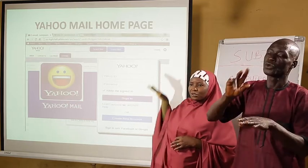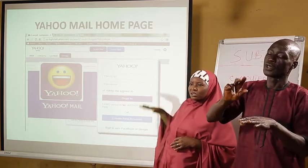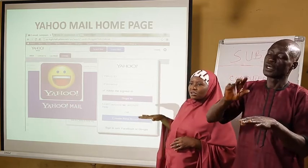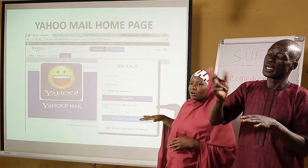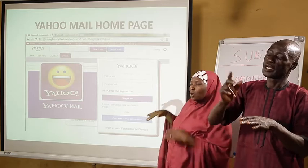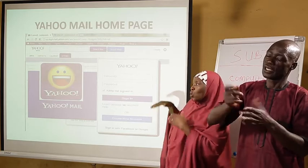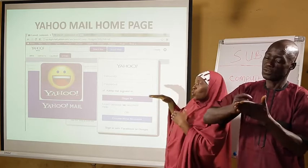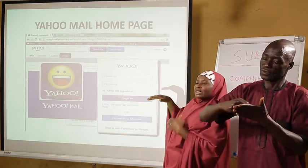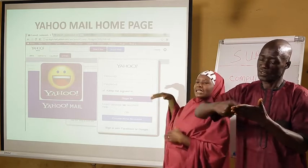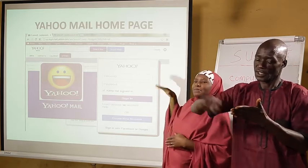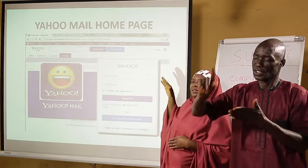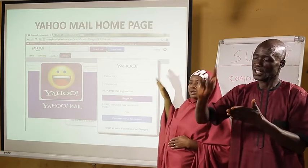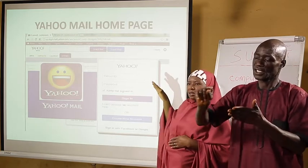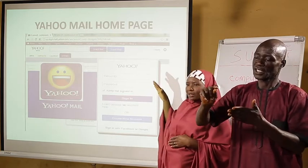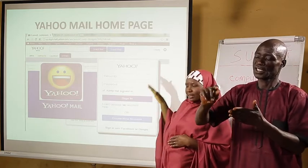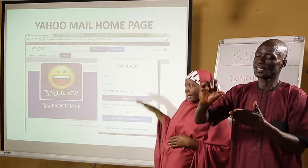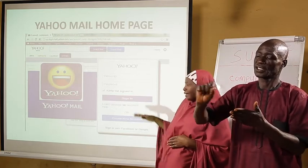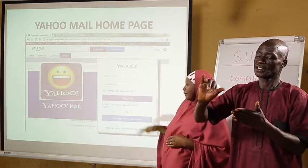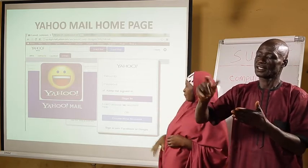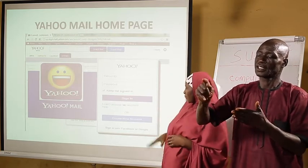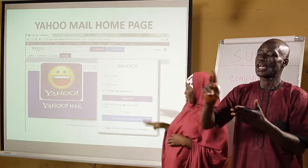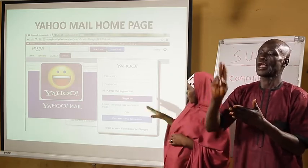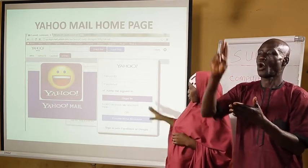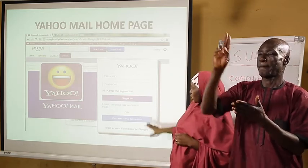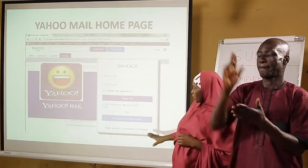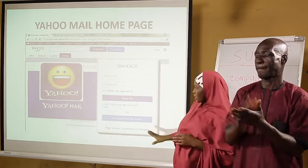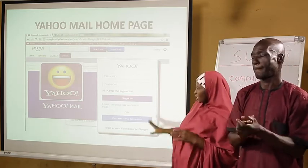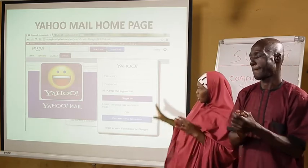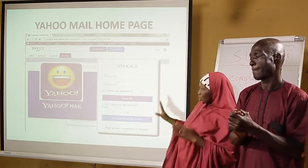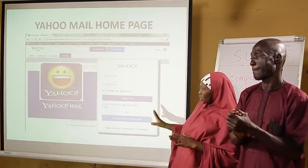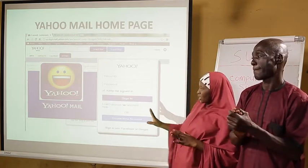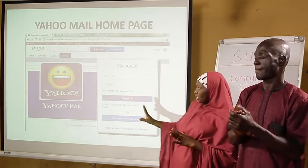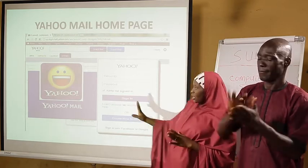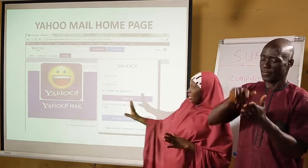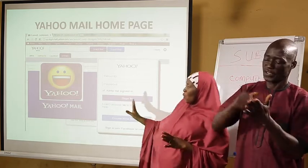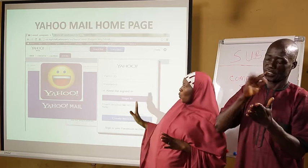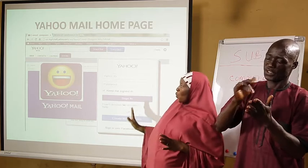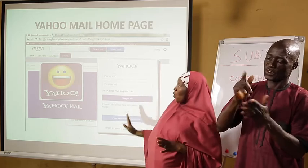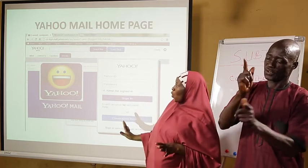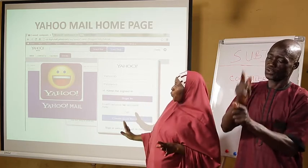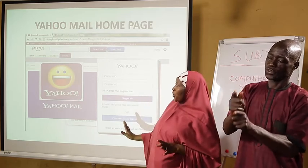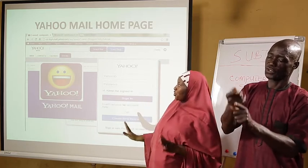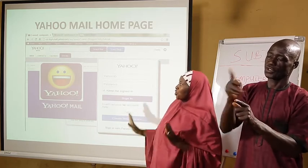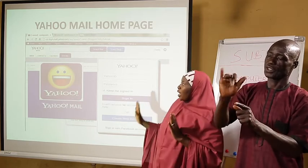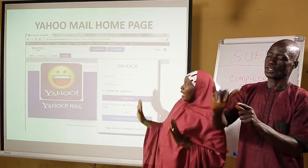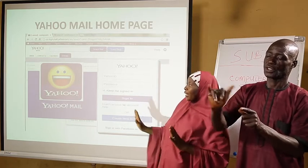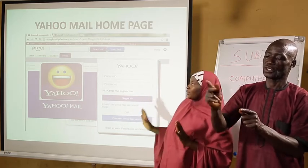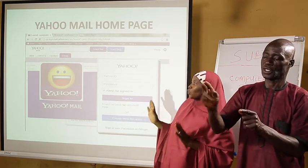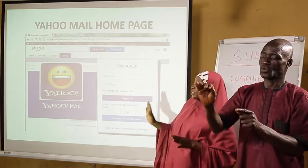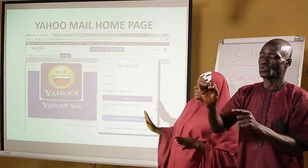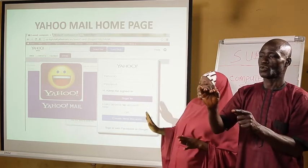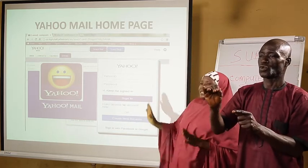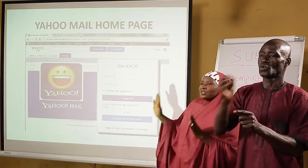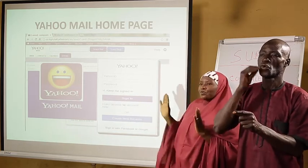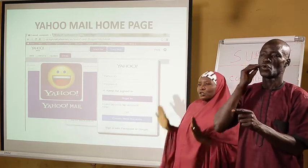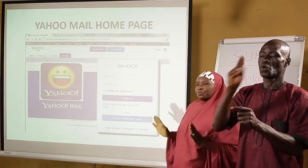all the procedure which has been discussed earlier. So this is just the Yahoo homepage, and